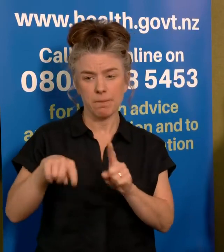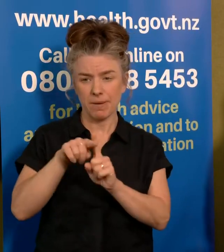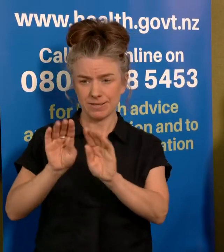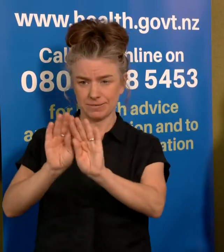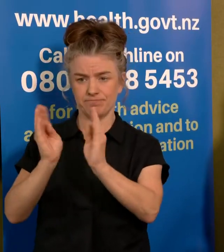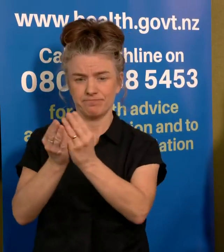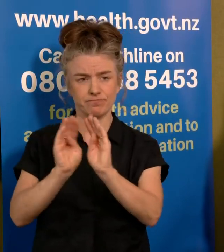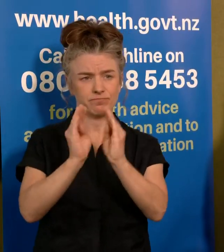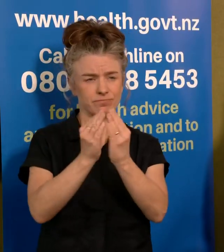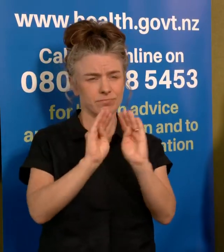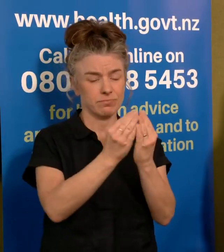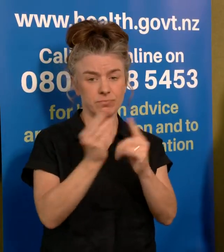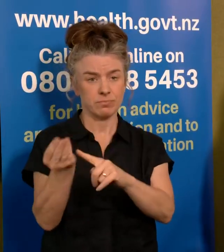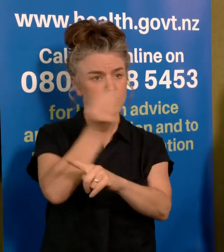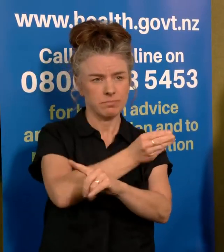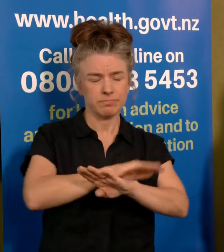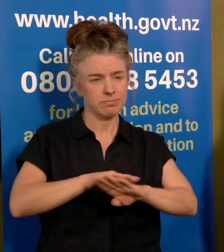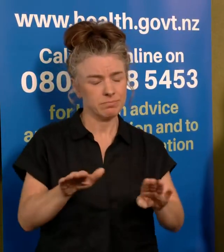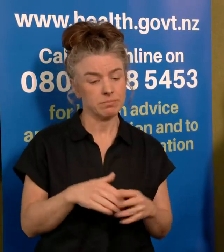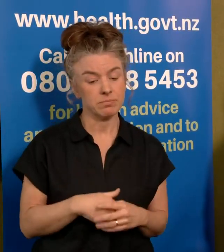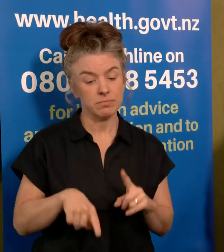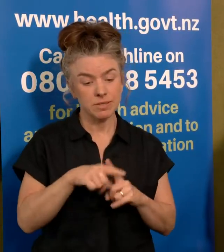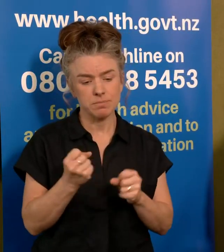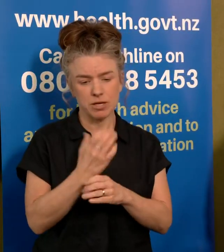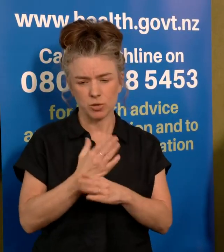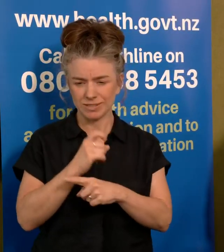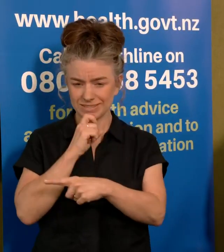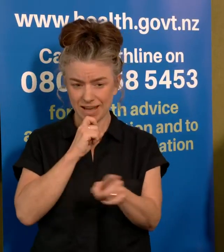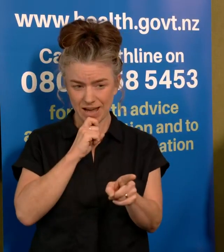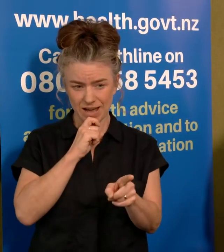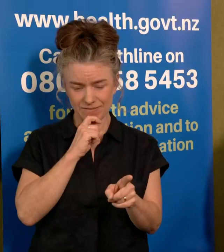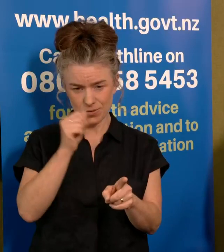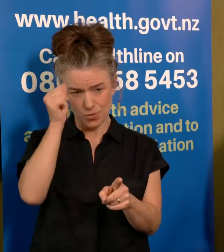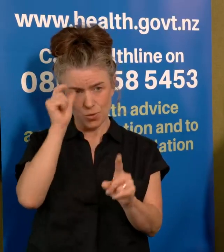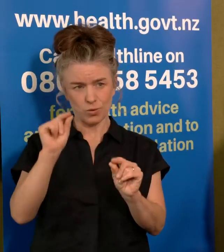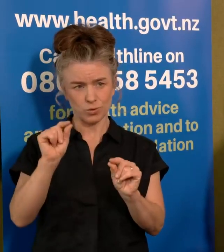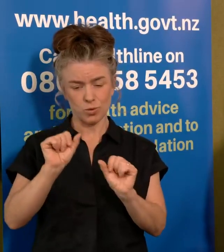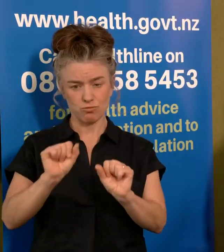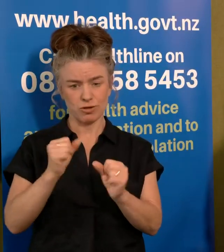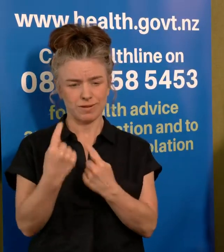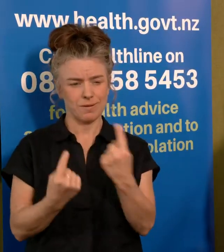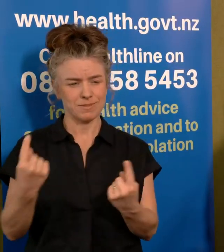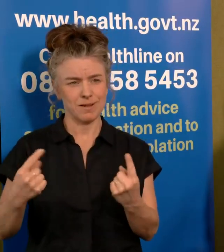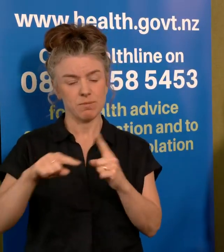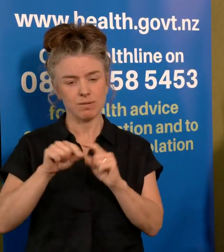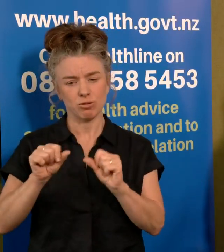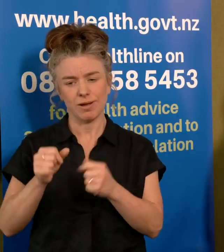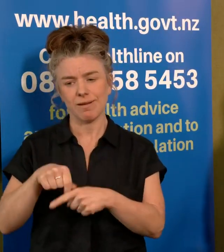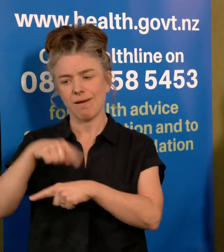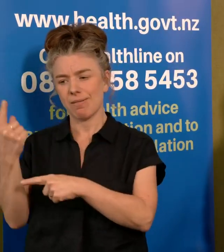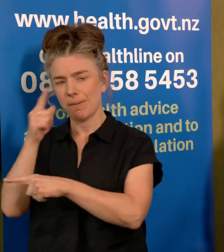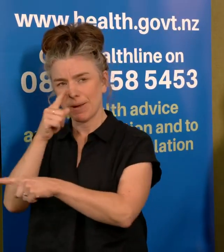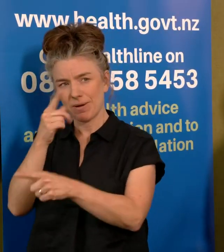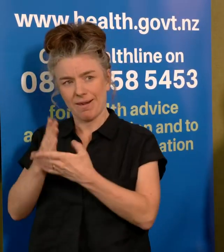to other residents, and to make sure that staff know what to do in order to protect themselves and other residents. So they would be the